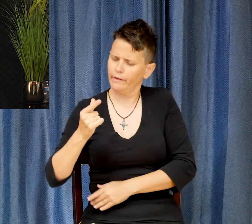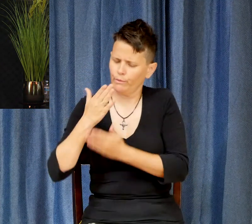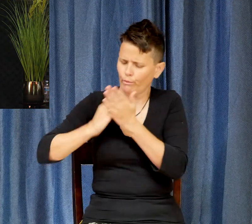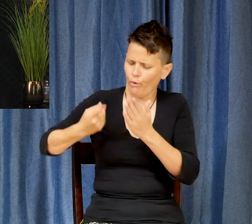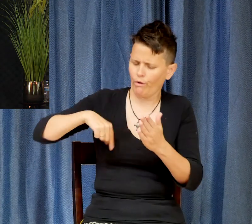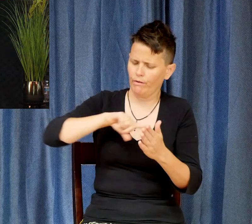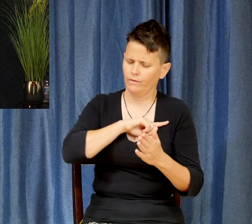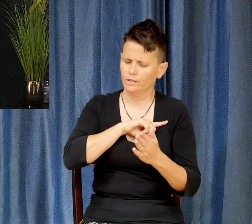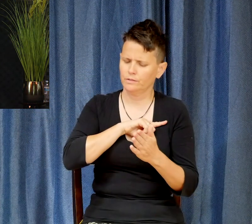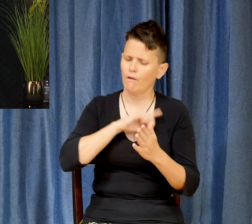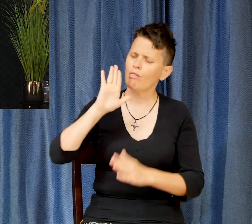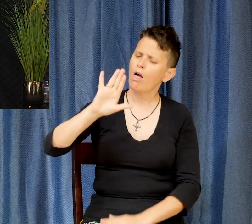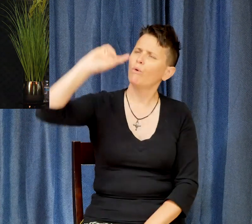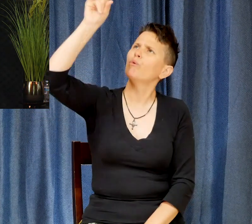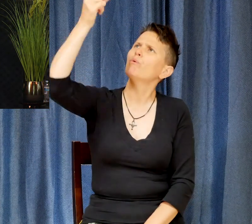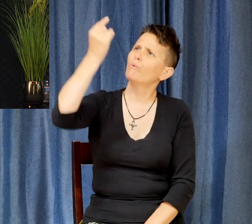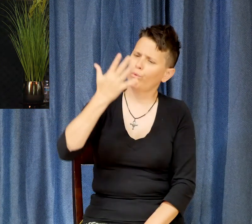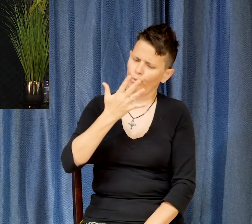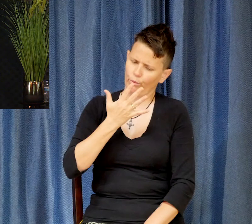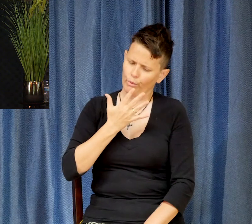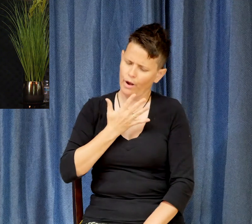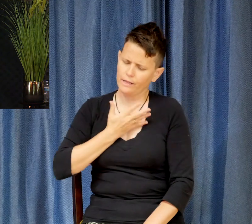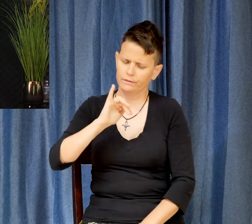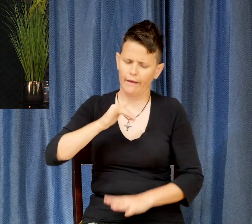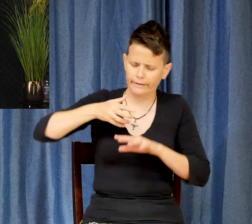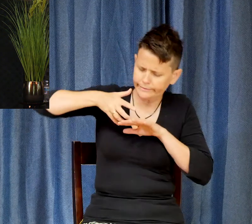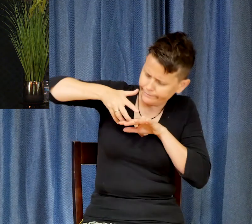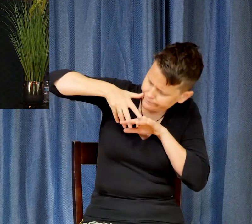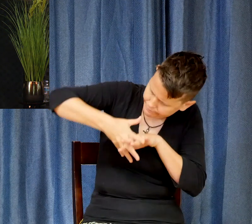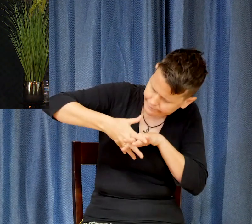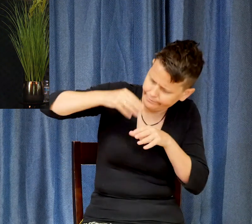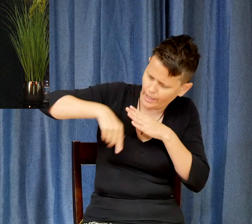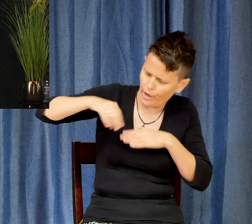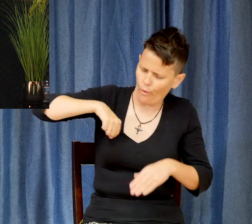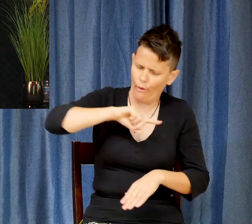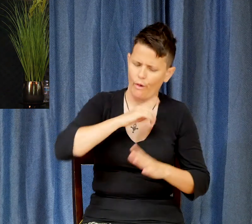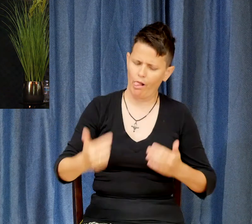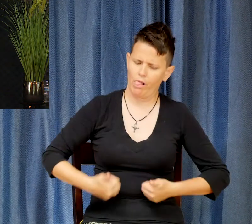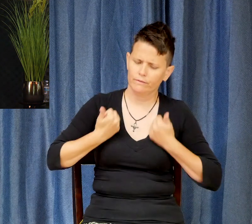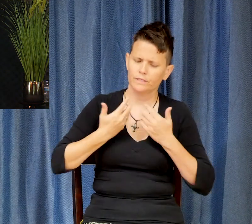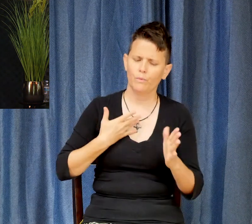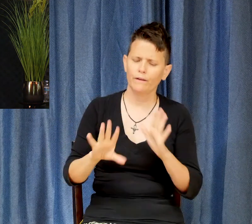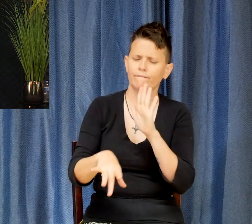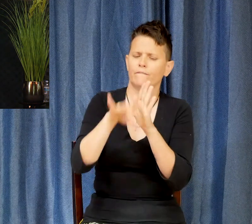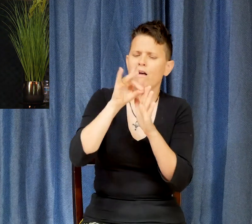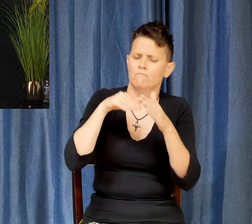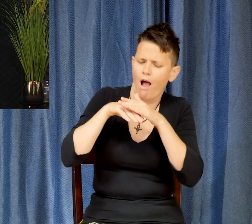We breathe into the grace that is latent in the gaps of our lives, and we call upon you, sweet